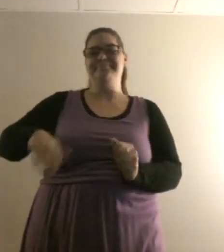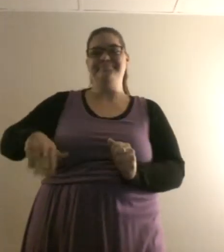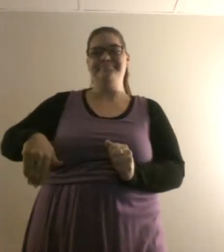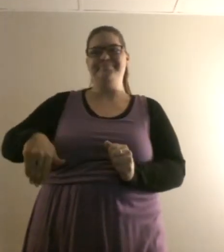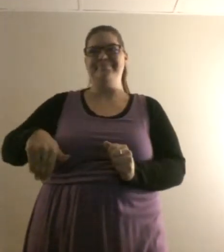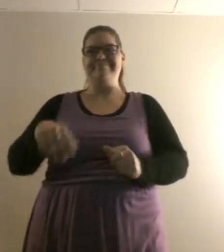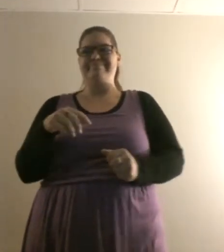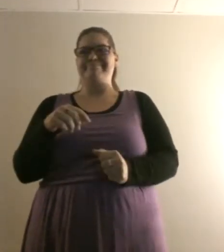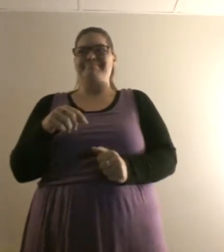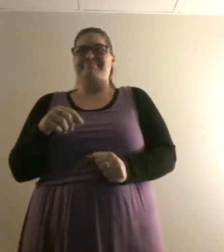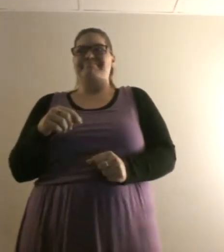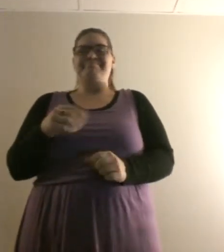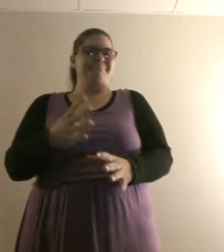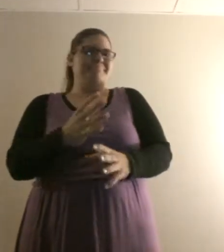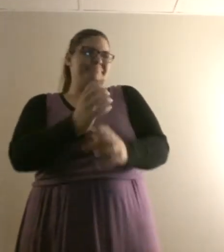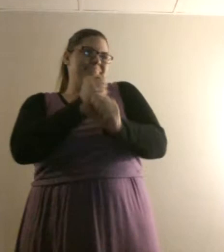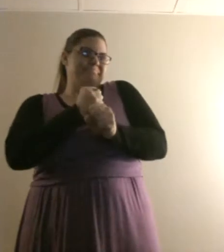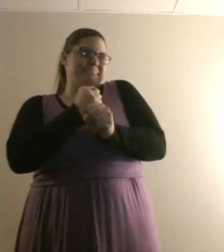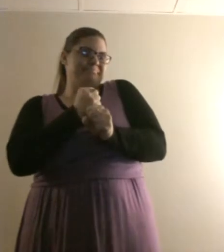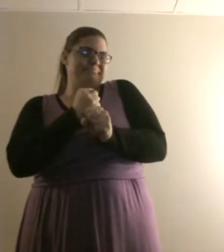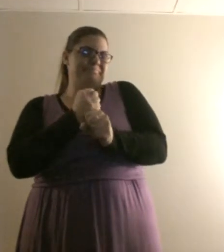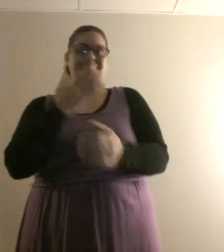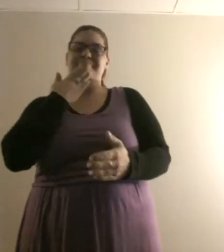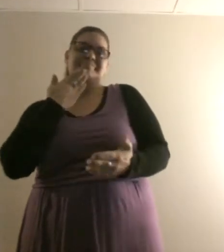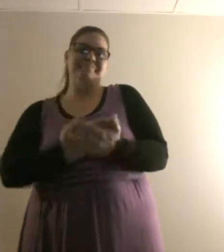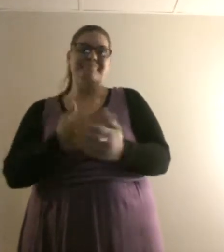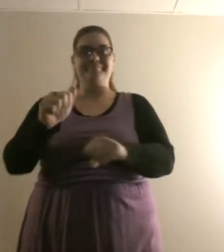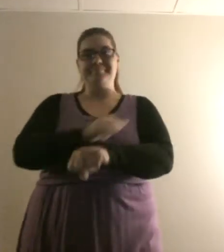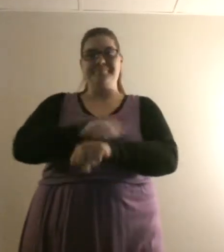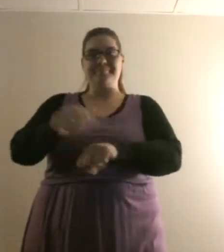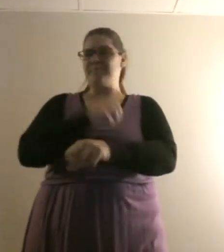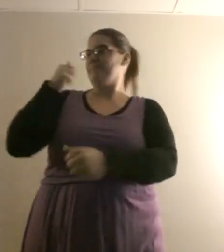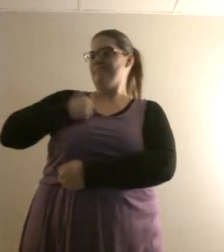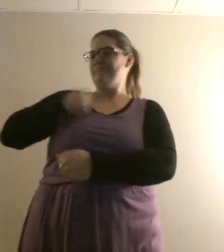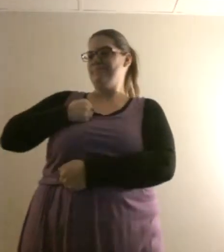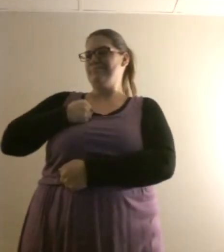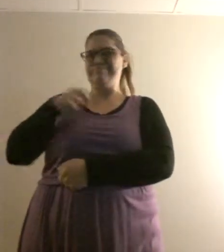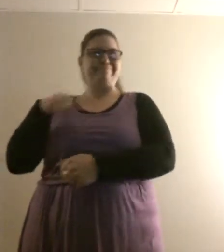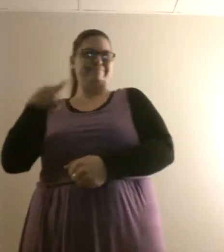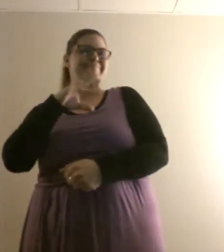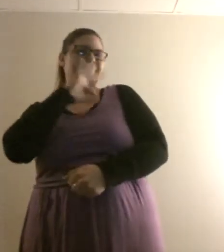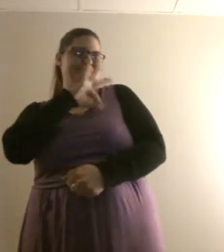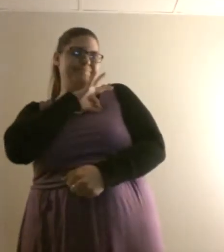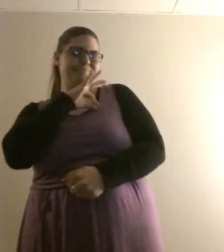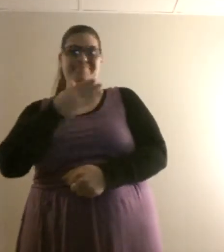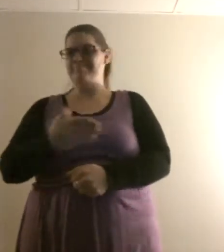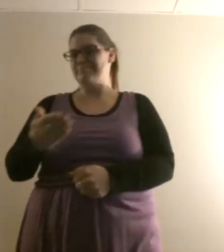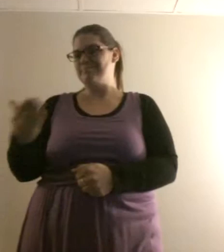well-trained soldiers. They were just volunteers. And they lacked supplies. Didn't have enough money coming in to keep them